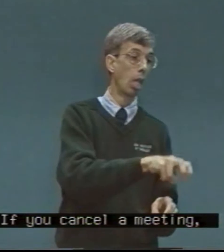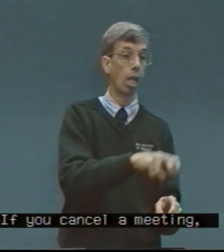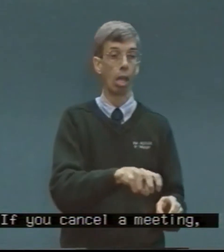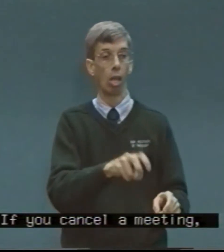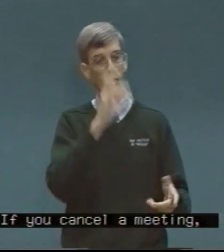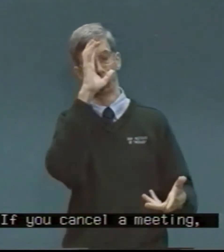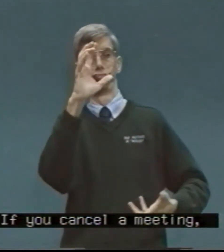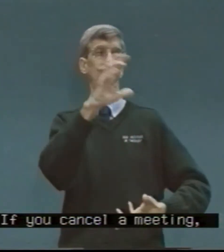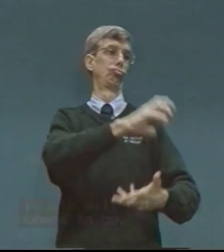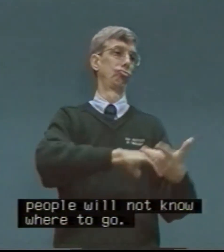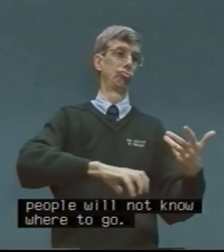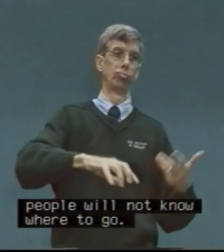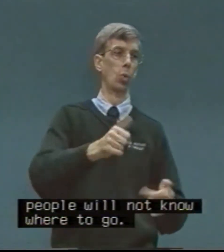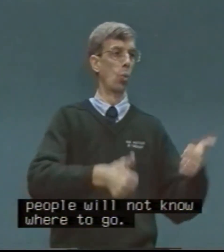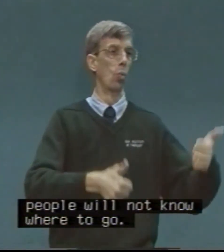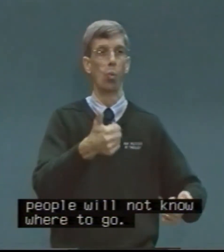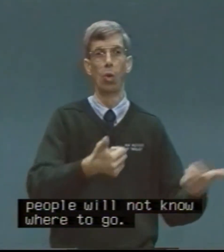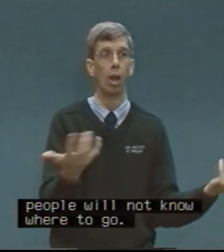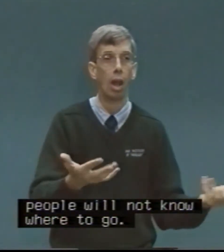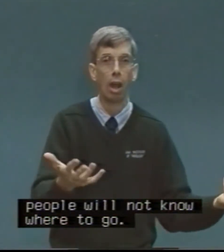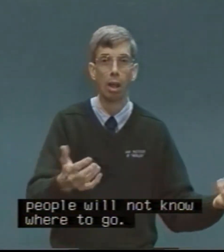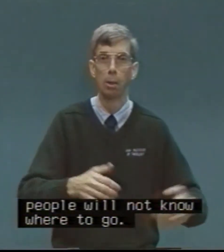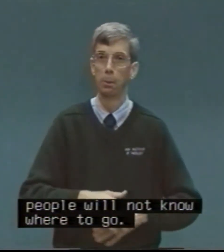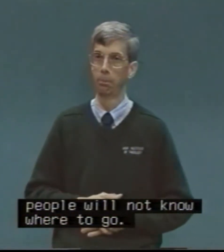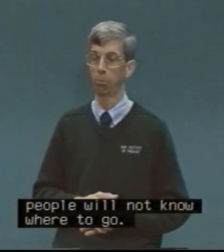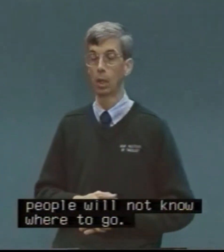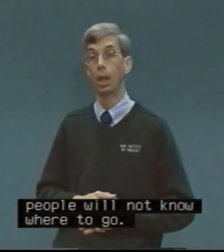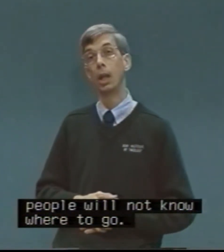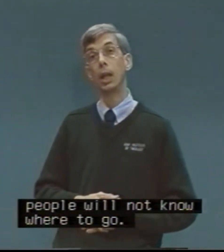people will not know where to go.